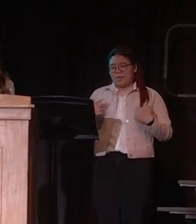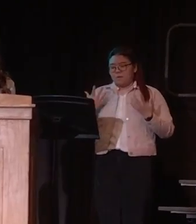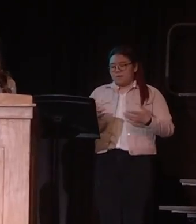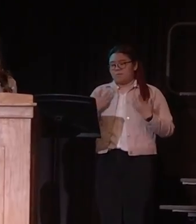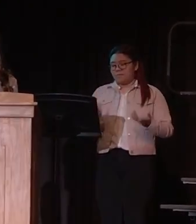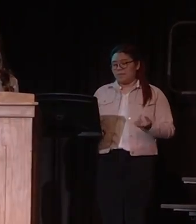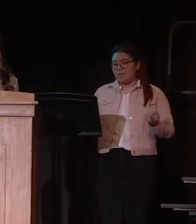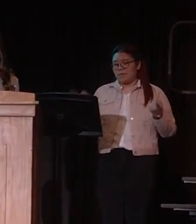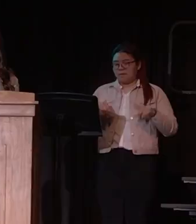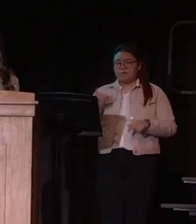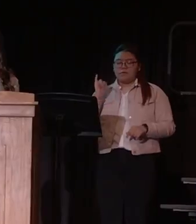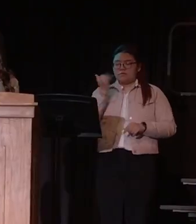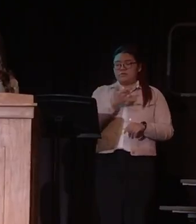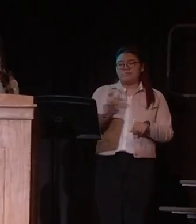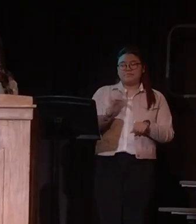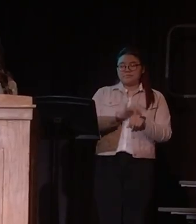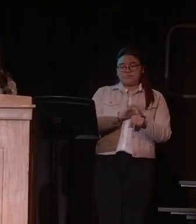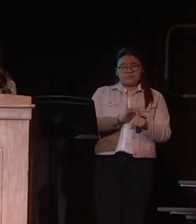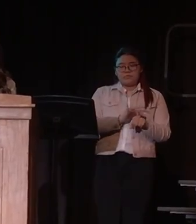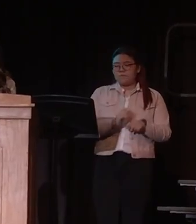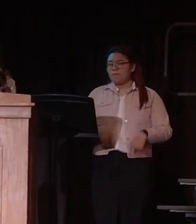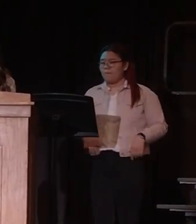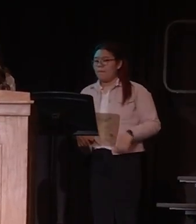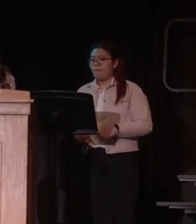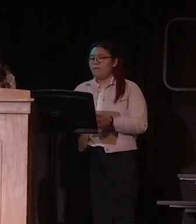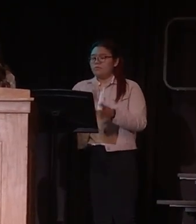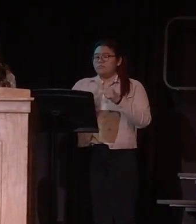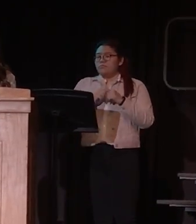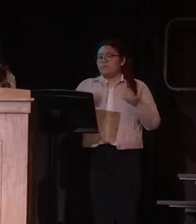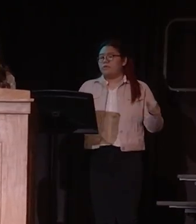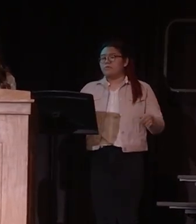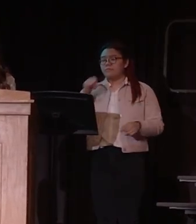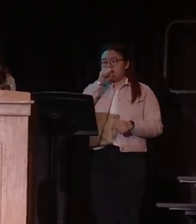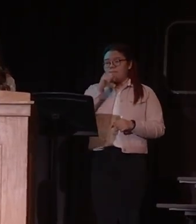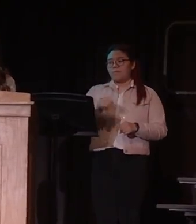on-staff interpreter, and this could be fatal.